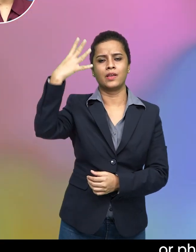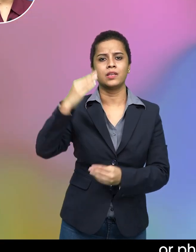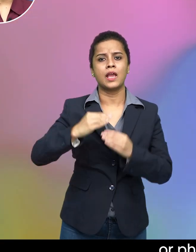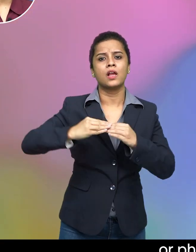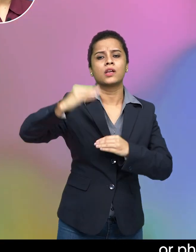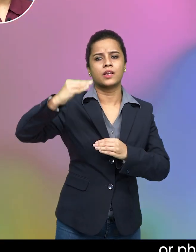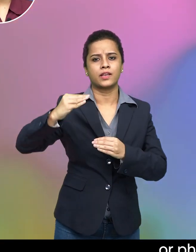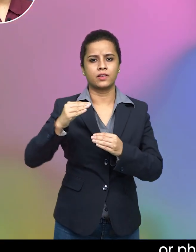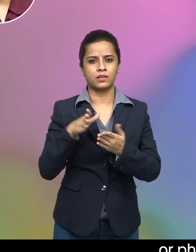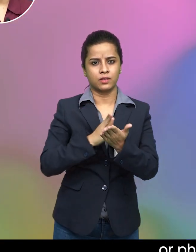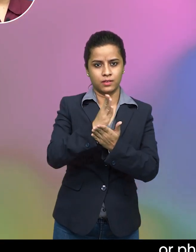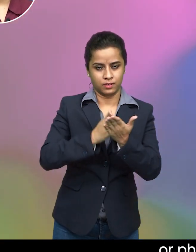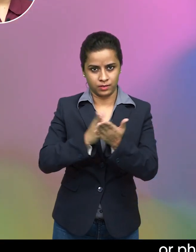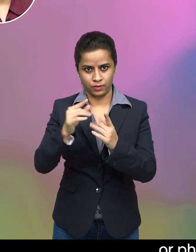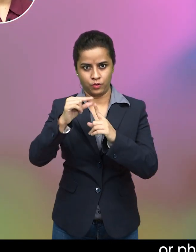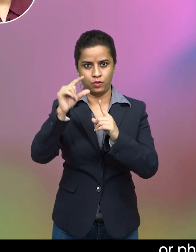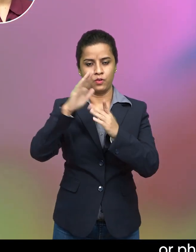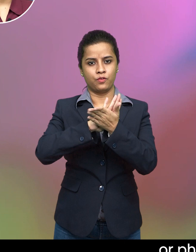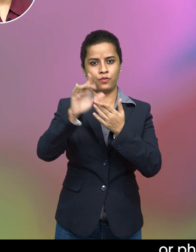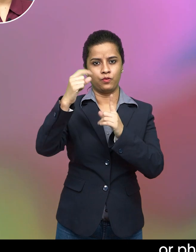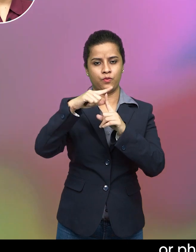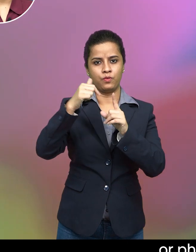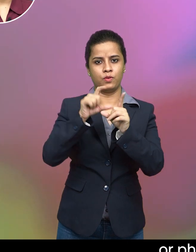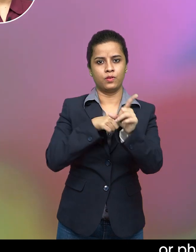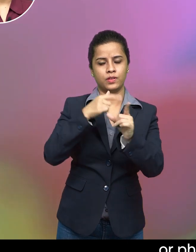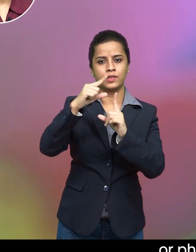or photosynthetic unit.